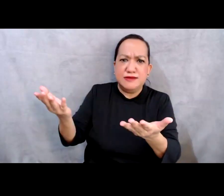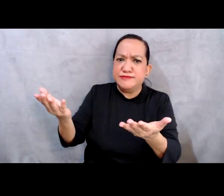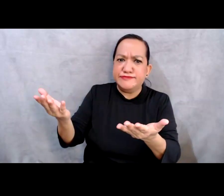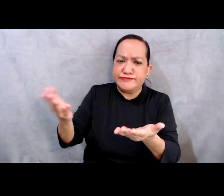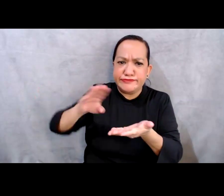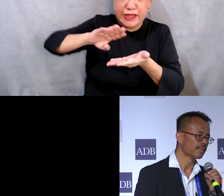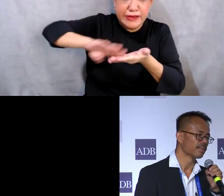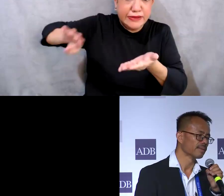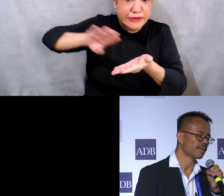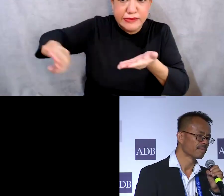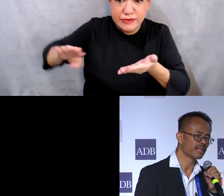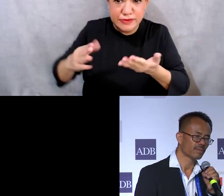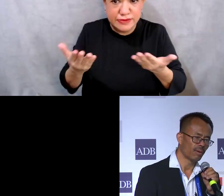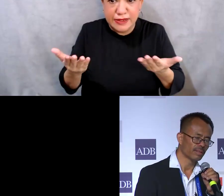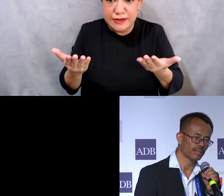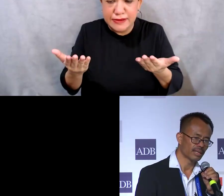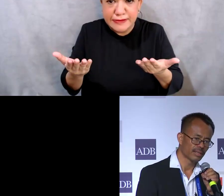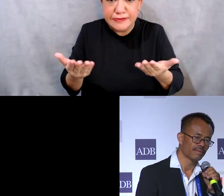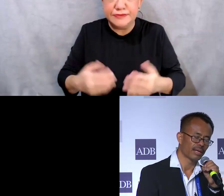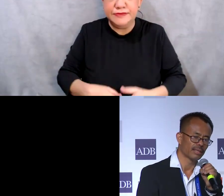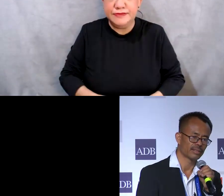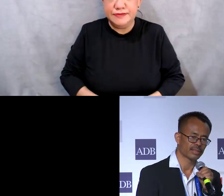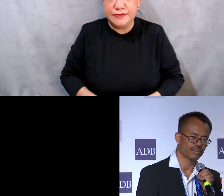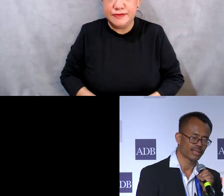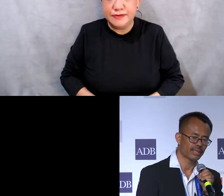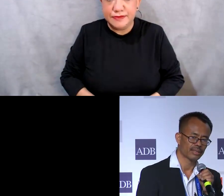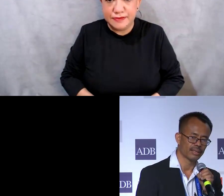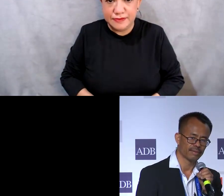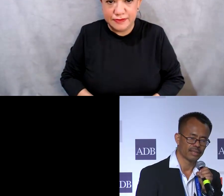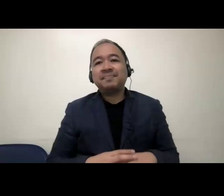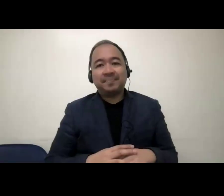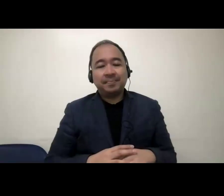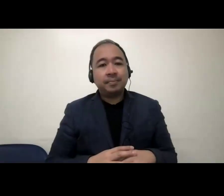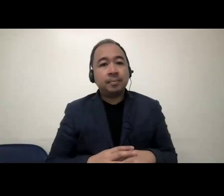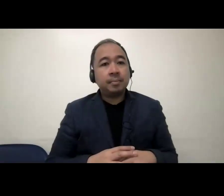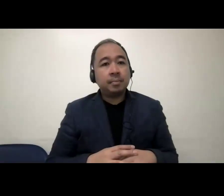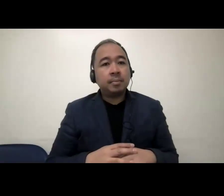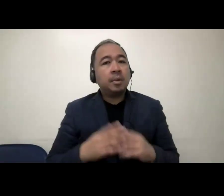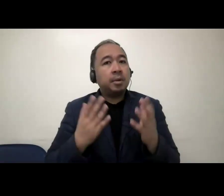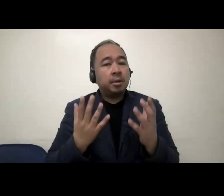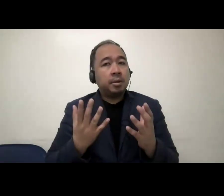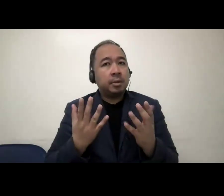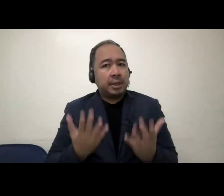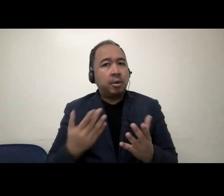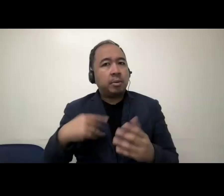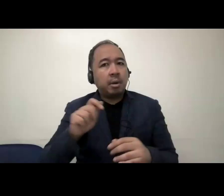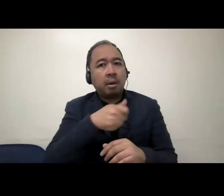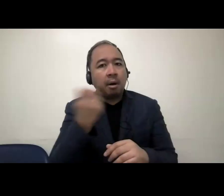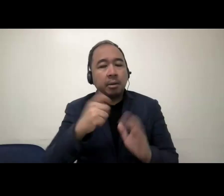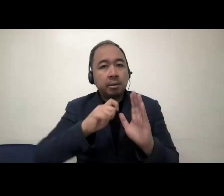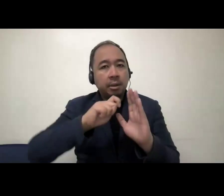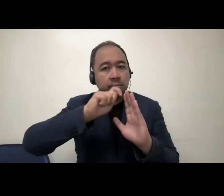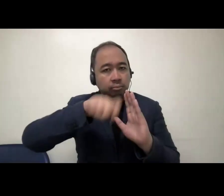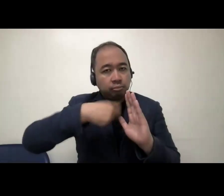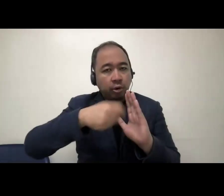then there is another complaint is on another infrastructure project, the Imphal Town Ring Road project. So then